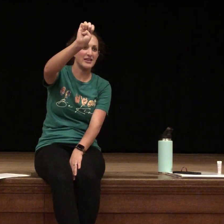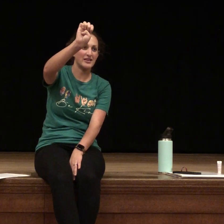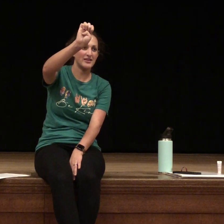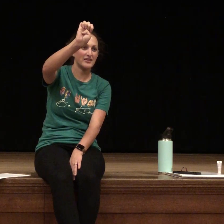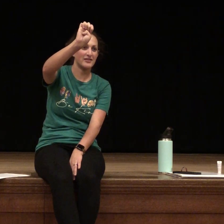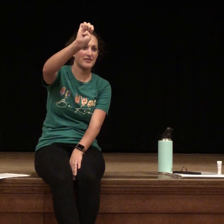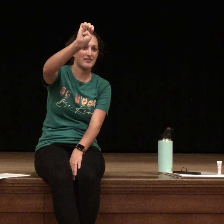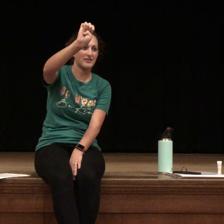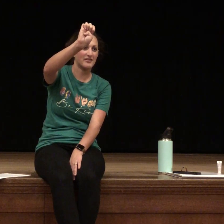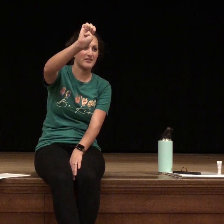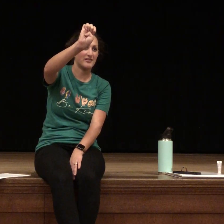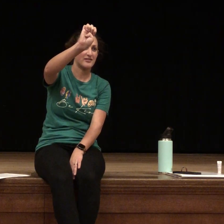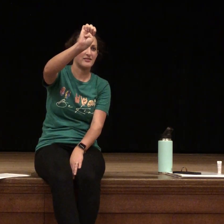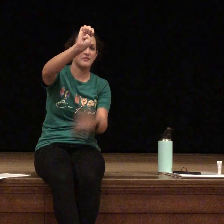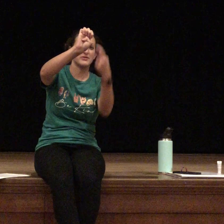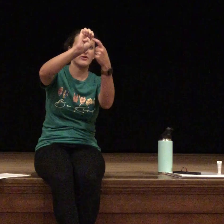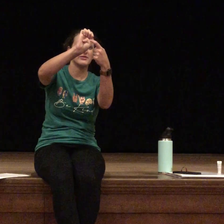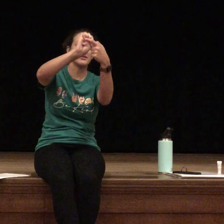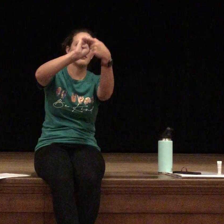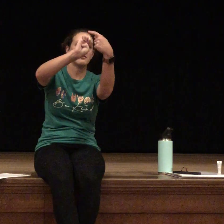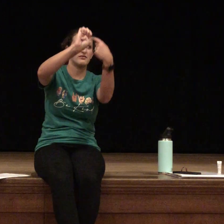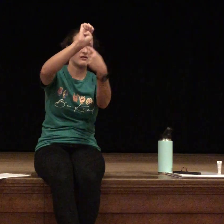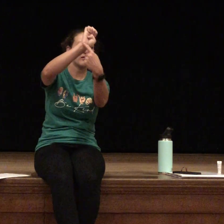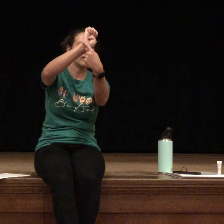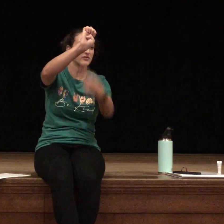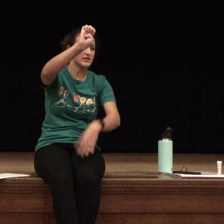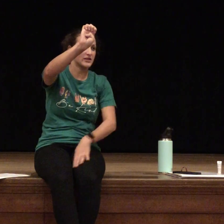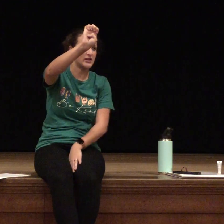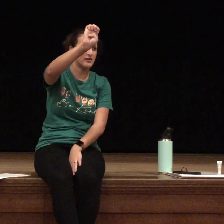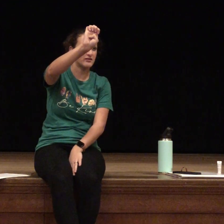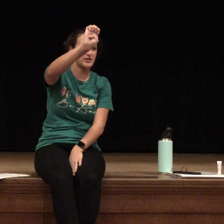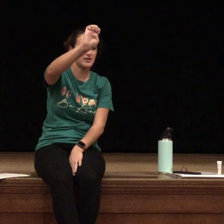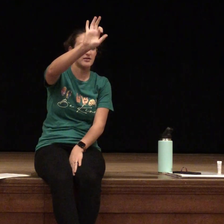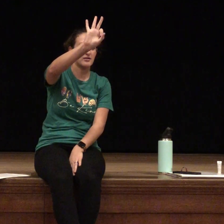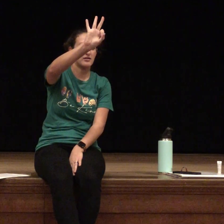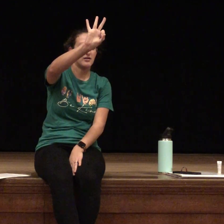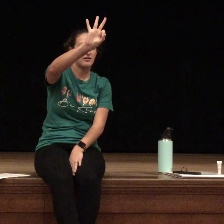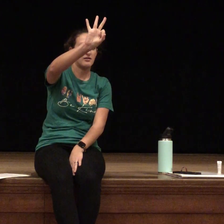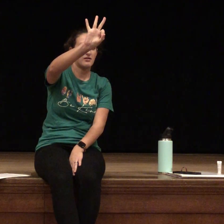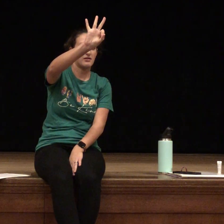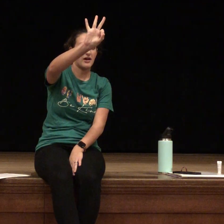E. Yep, so I always think it looks like an E. E. F.